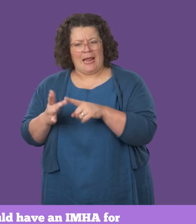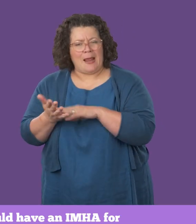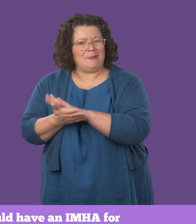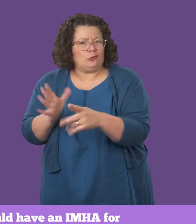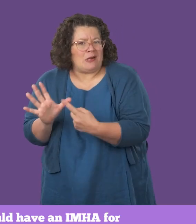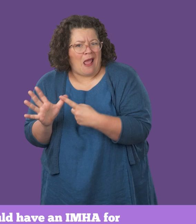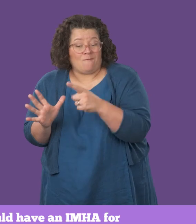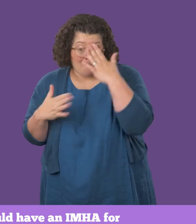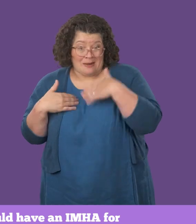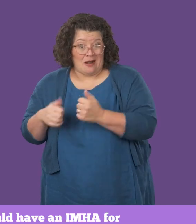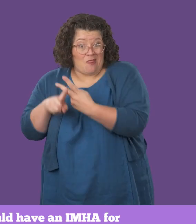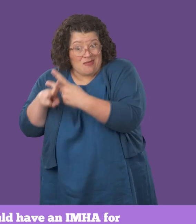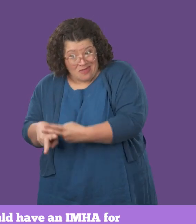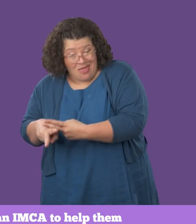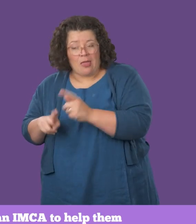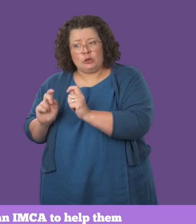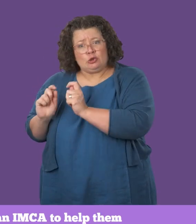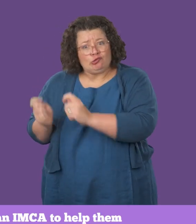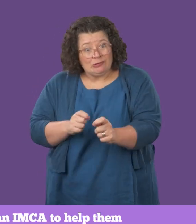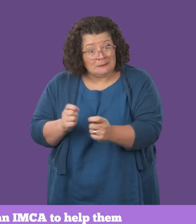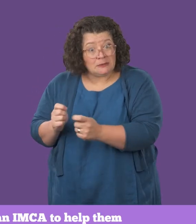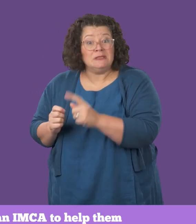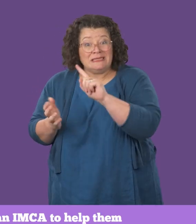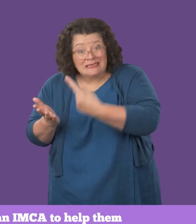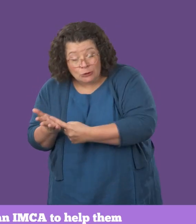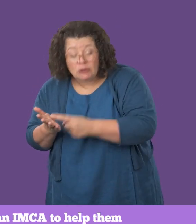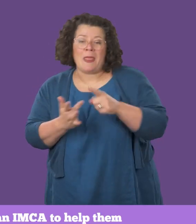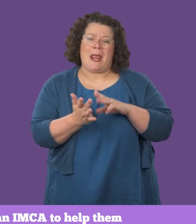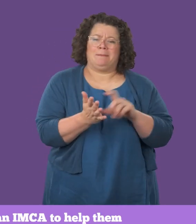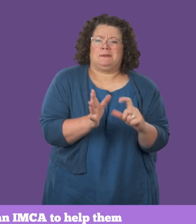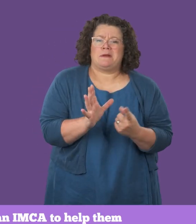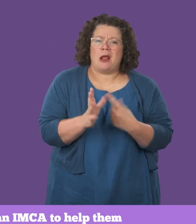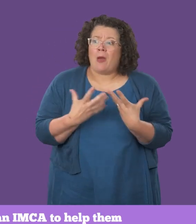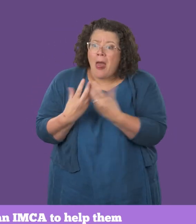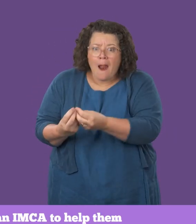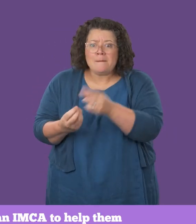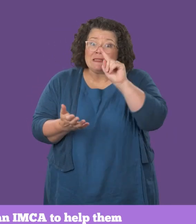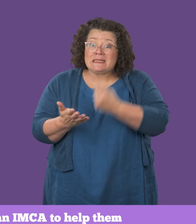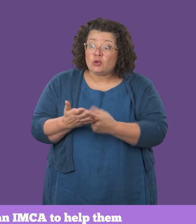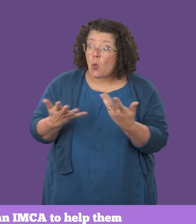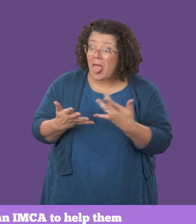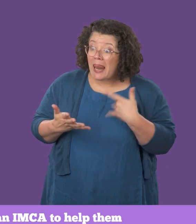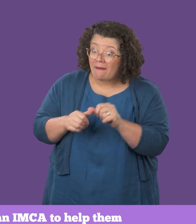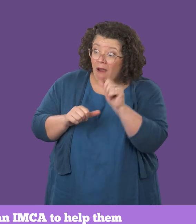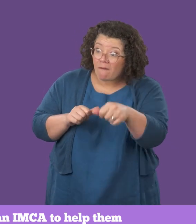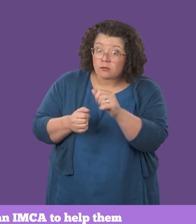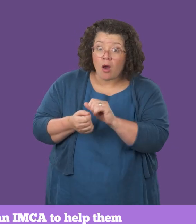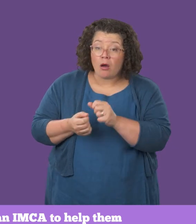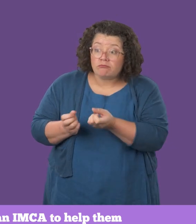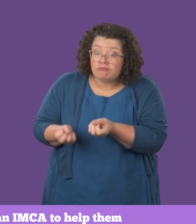health care and treatment issues and decisions, and then an IMCA to help them with the decision